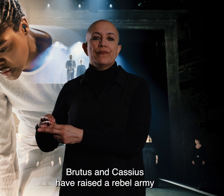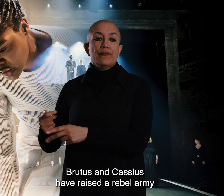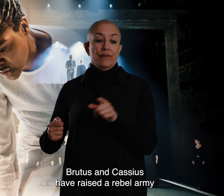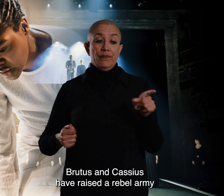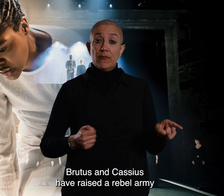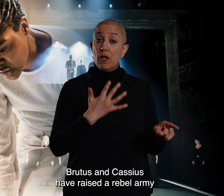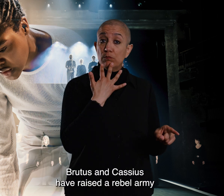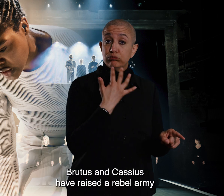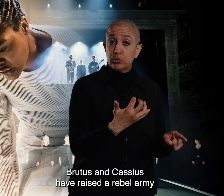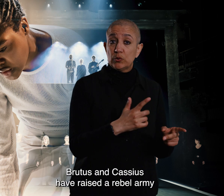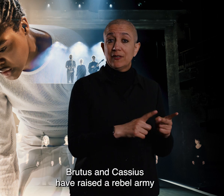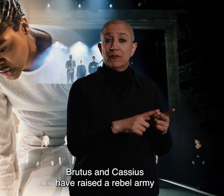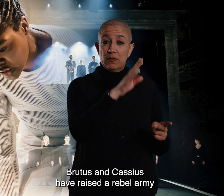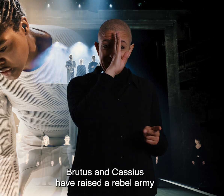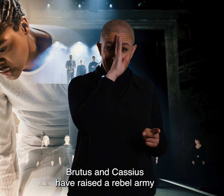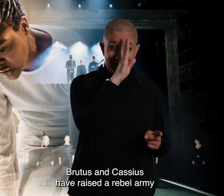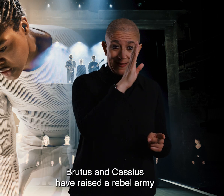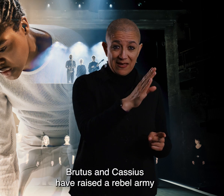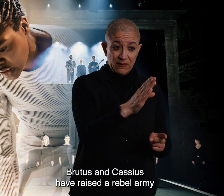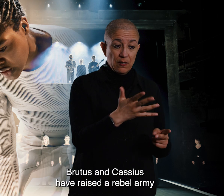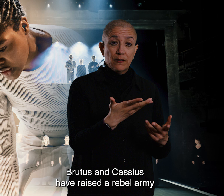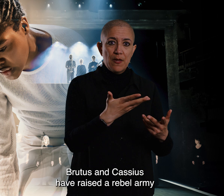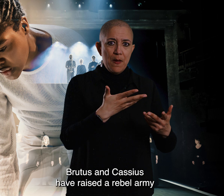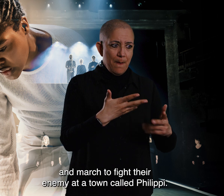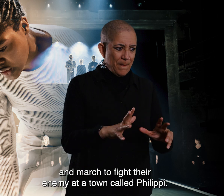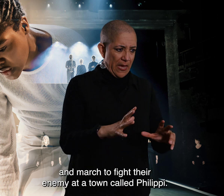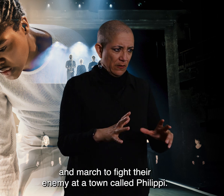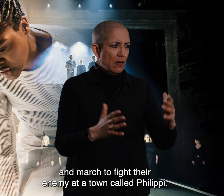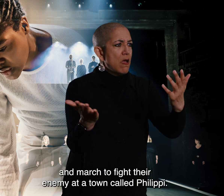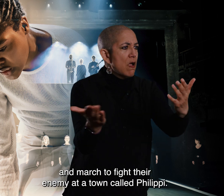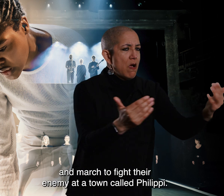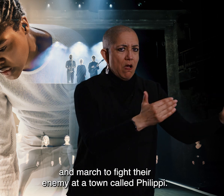Brutus and Cassius have raised a rebel army and marched to fight their enemy